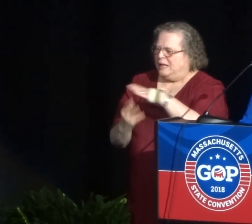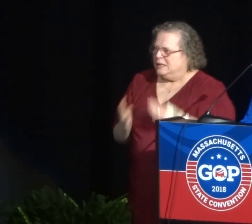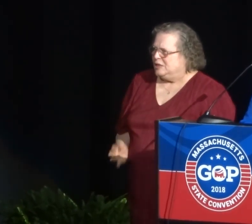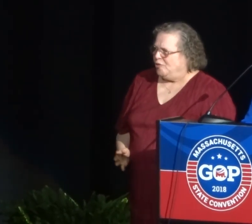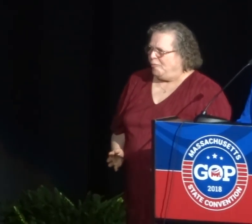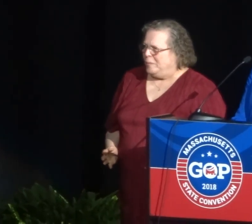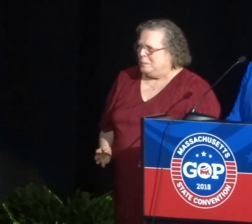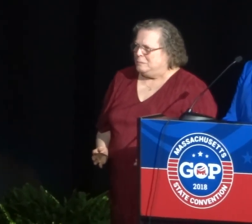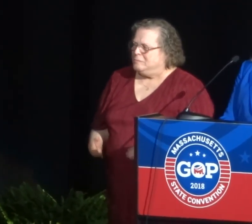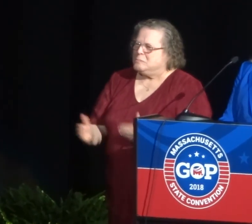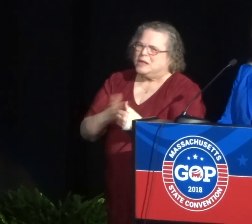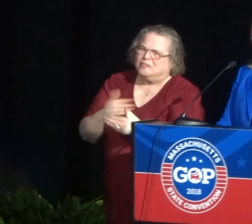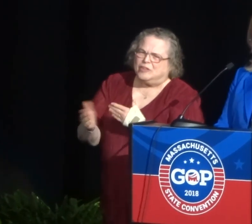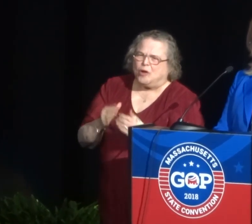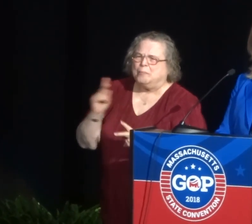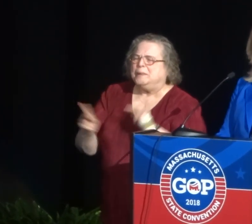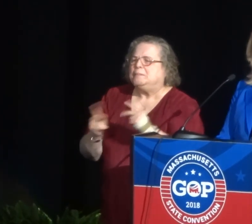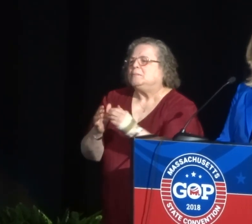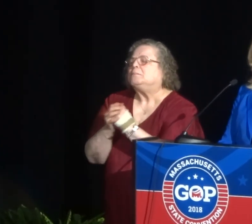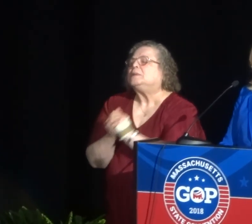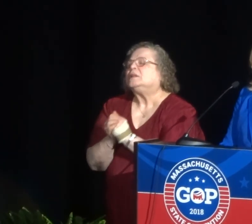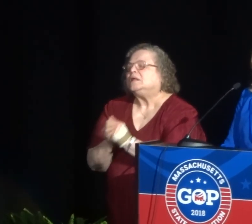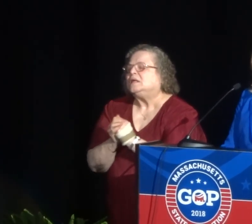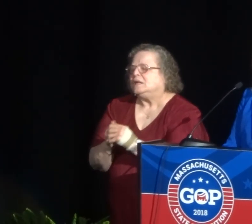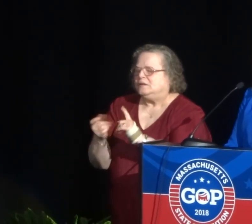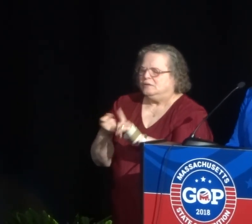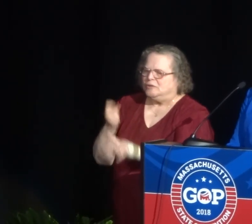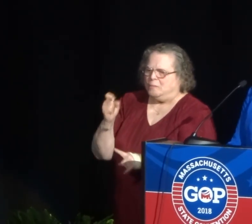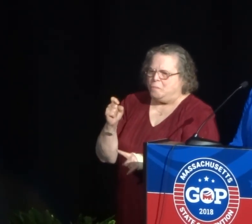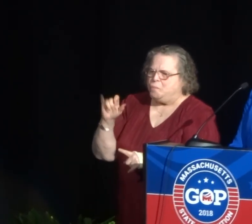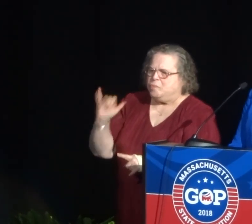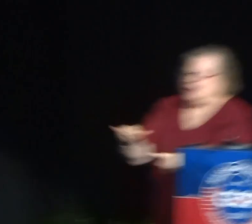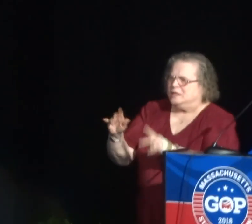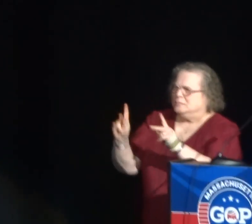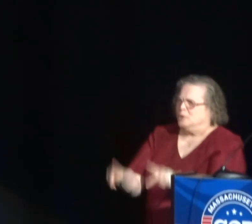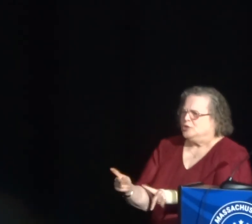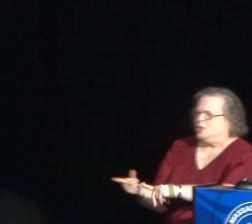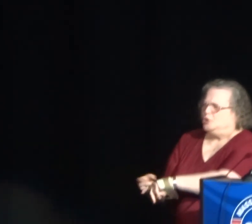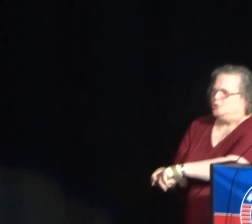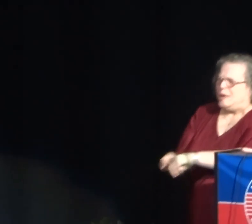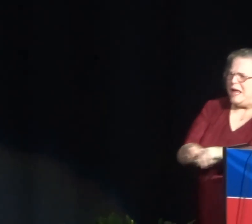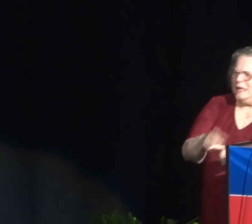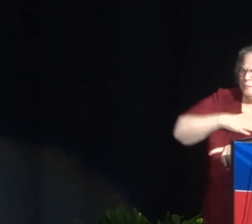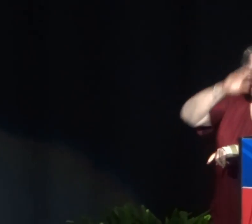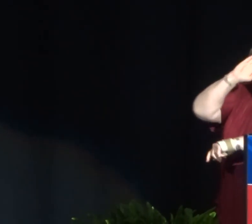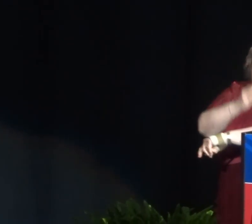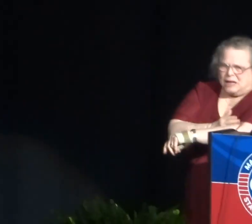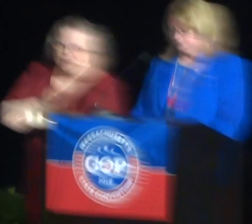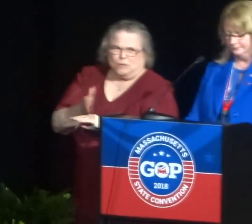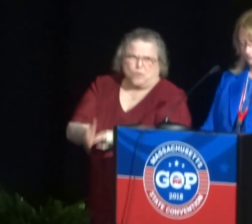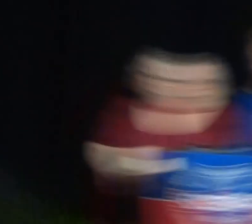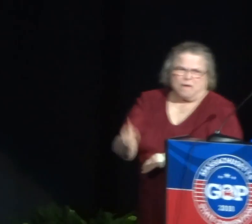Despite pleas from local witnesses, this illegal alien dragged my son over a quarter of a mile to his death.